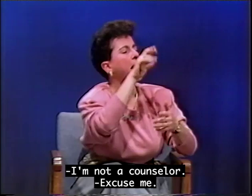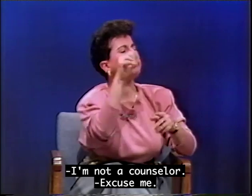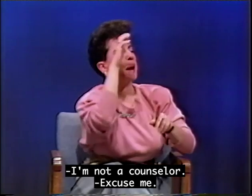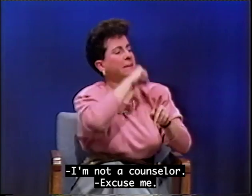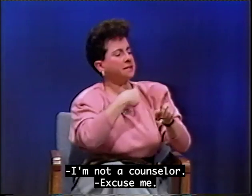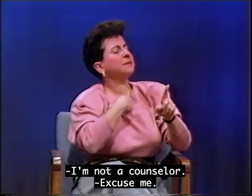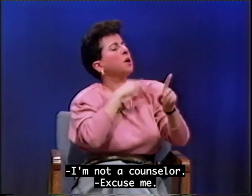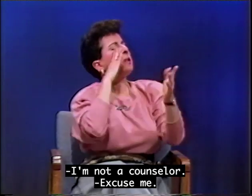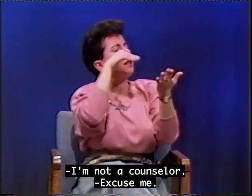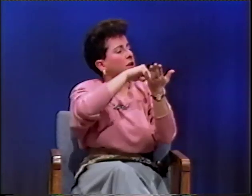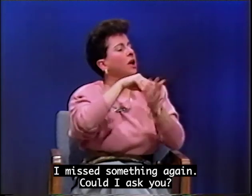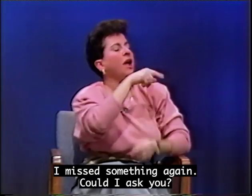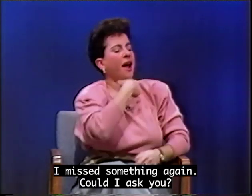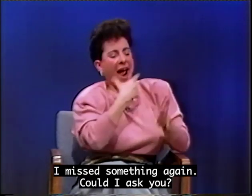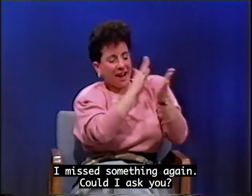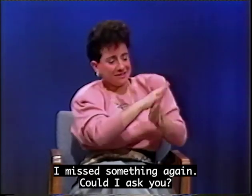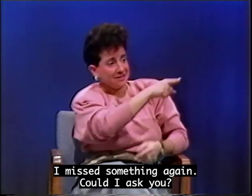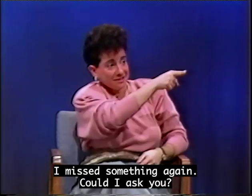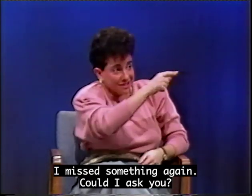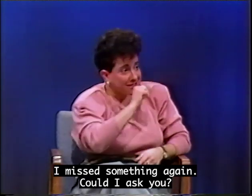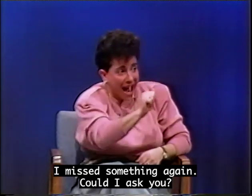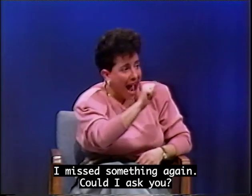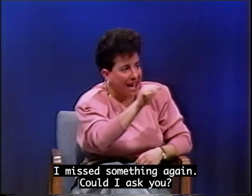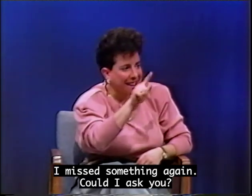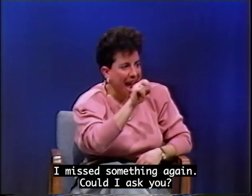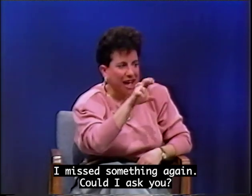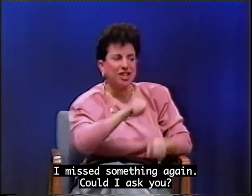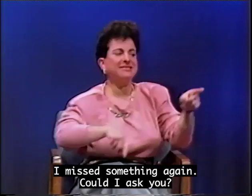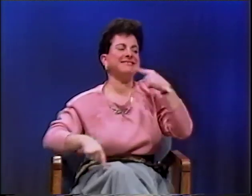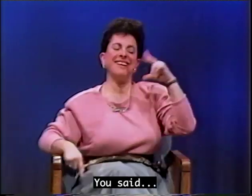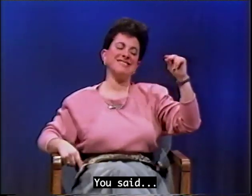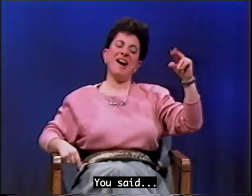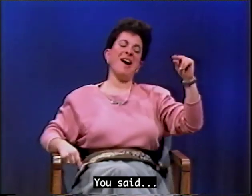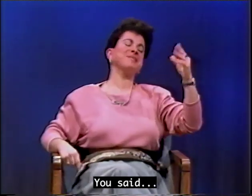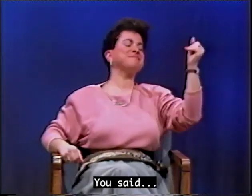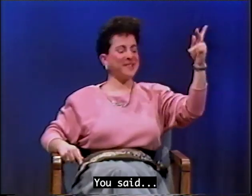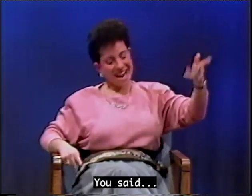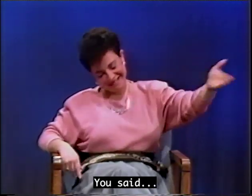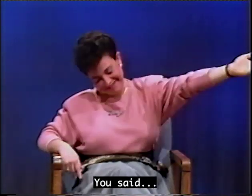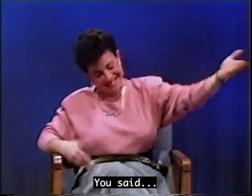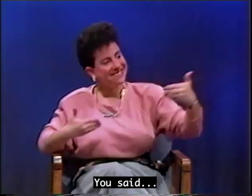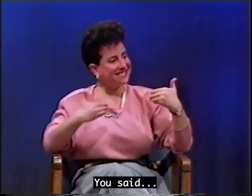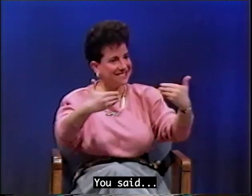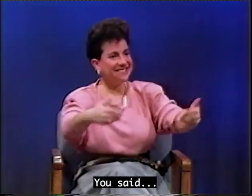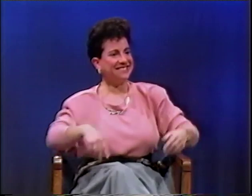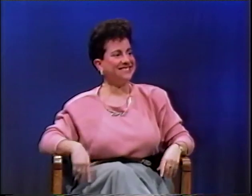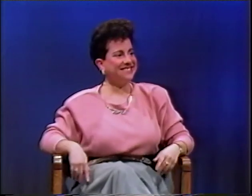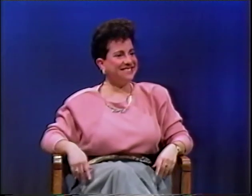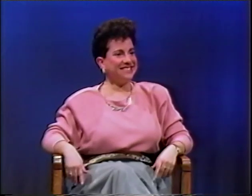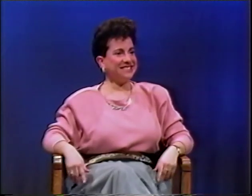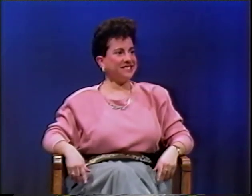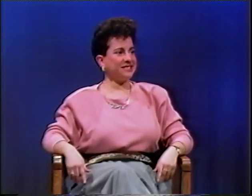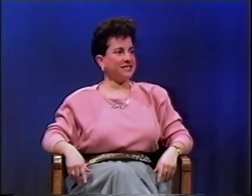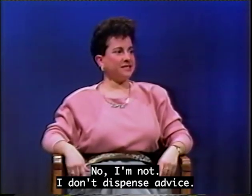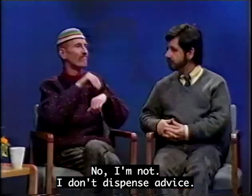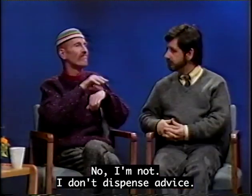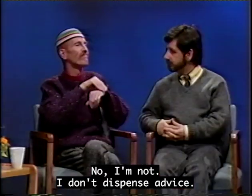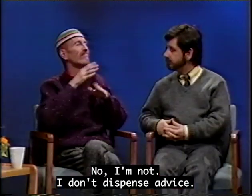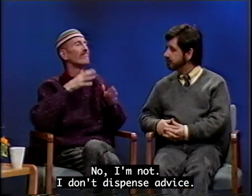I'm not a counselor. Oh, excuse me, I missed something again. Could I ask you? You said. No, okay. I'm not.